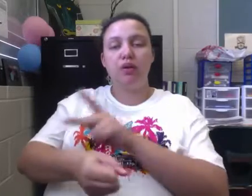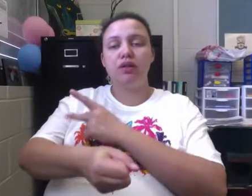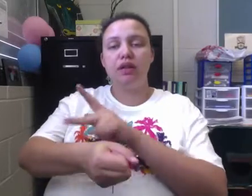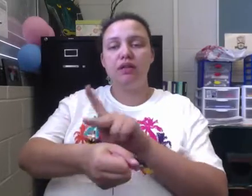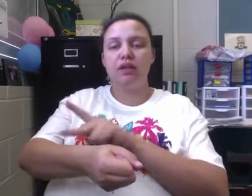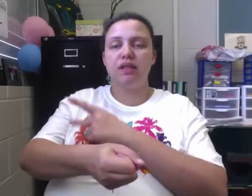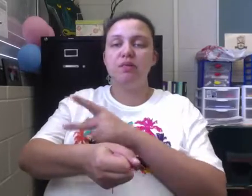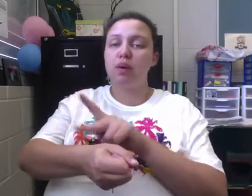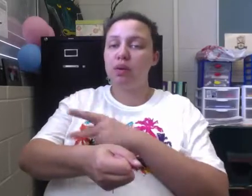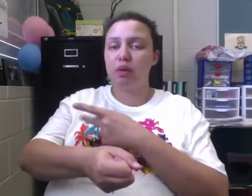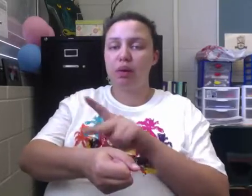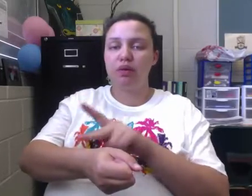Poetry, as in spoken word poetry.